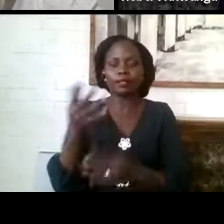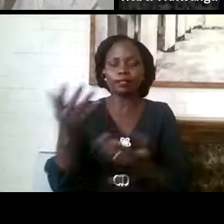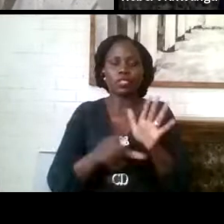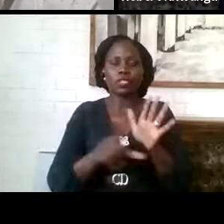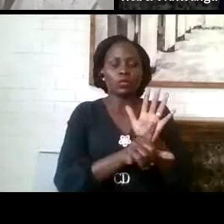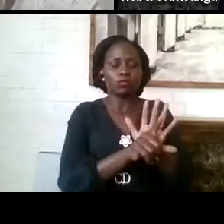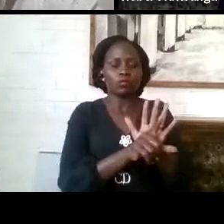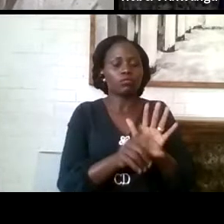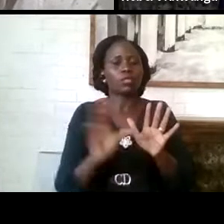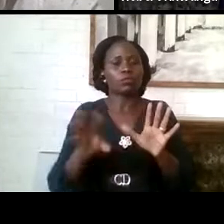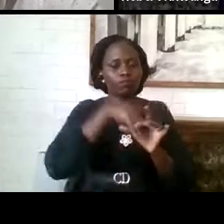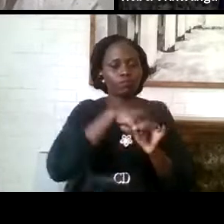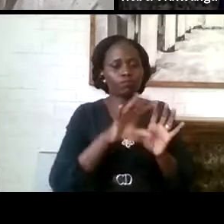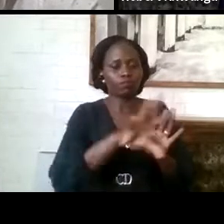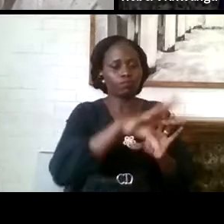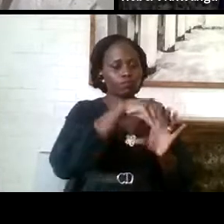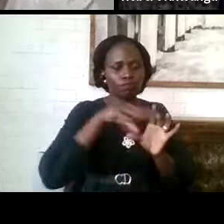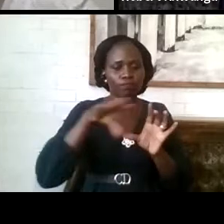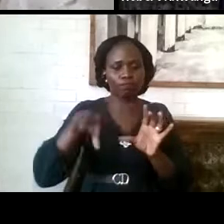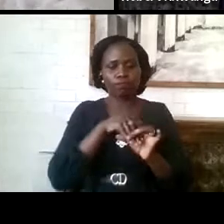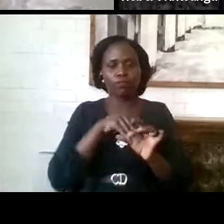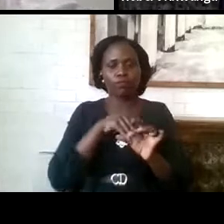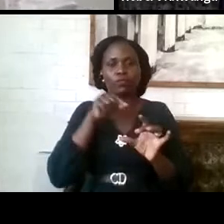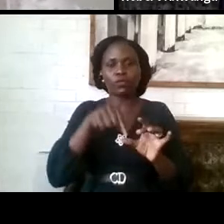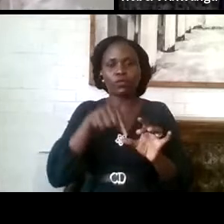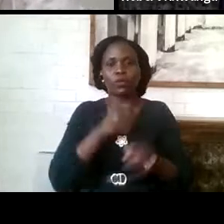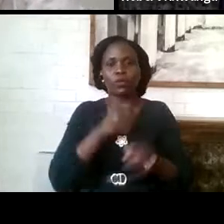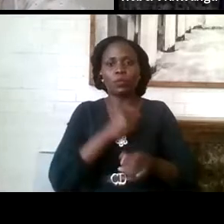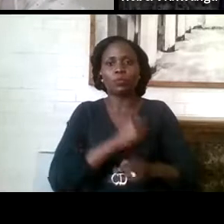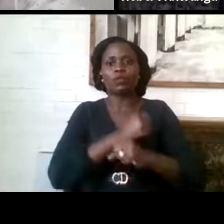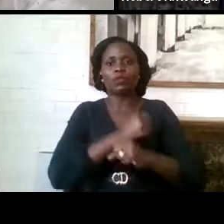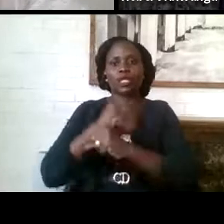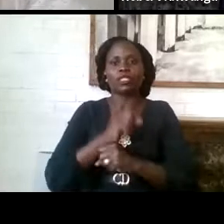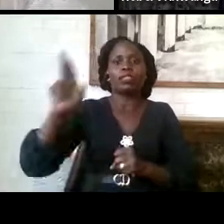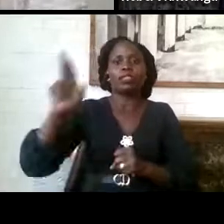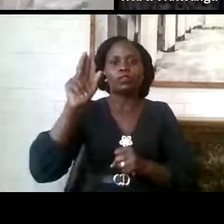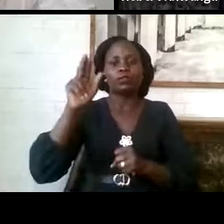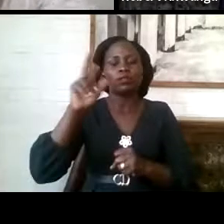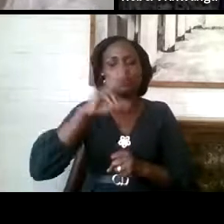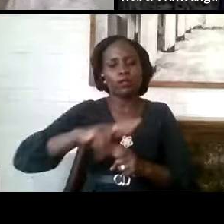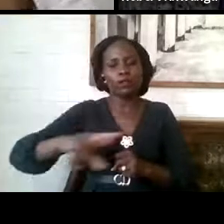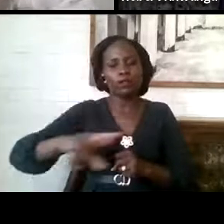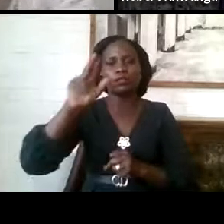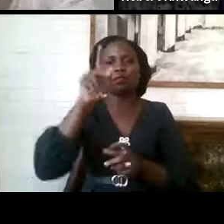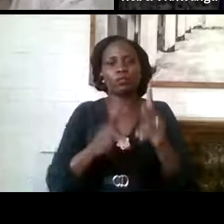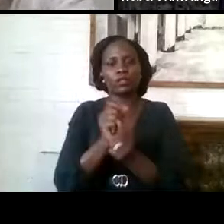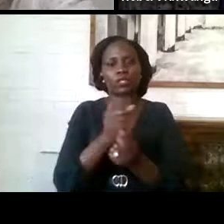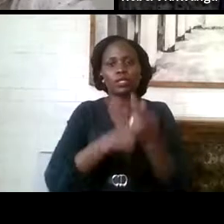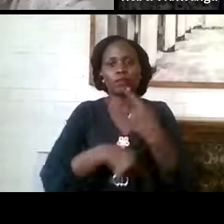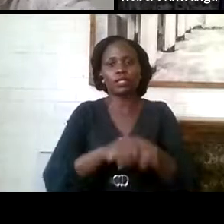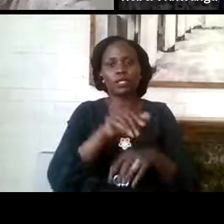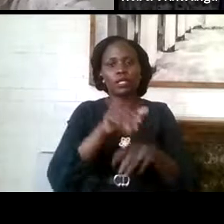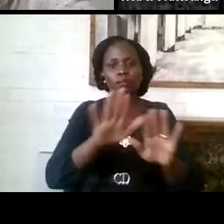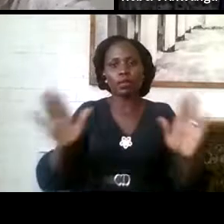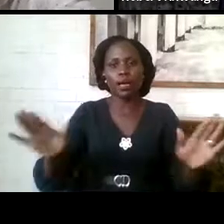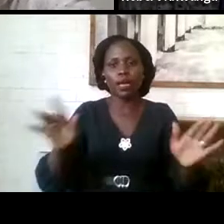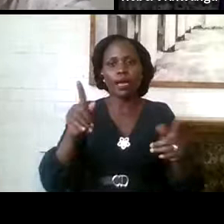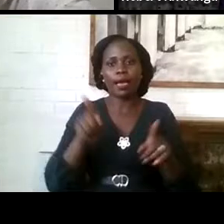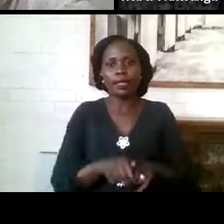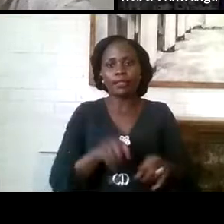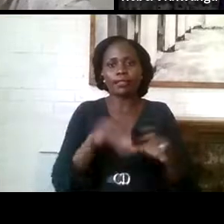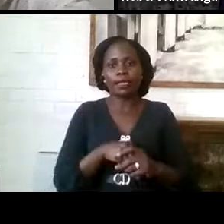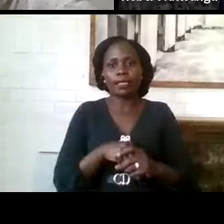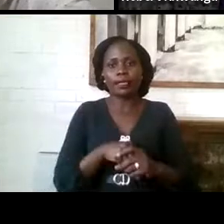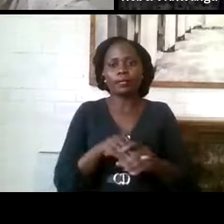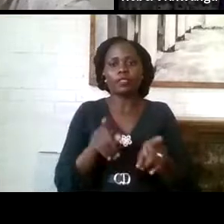that protect the rights of persons with disability in their national constitutions, and subsequently enacted the several enabling laws to